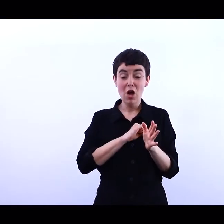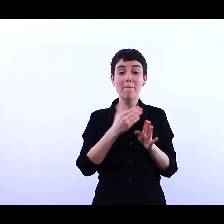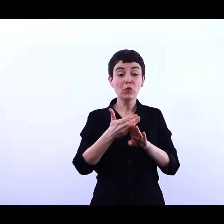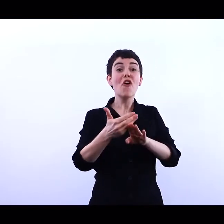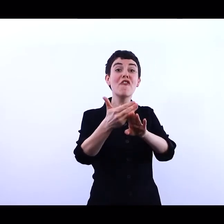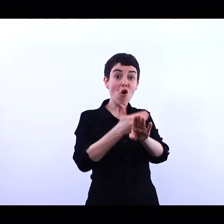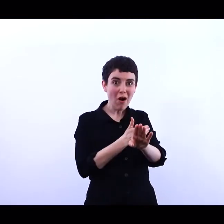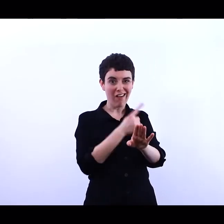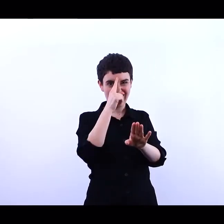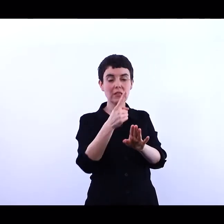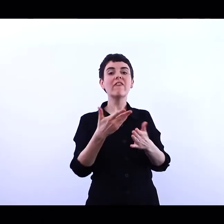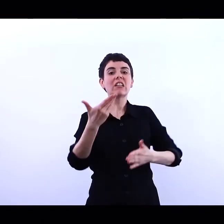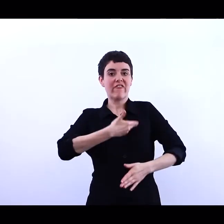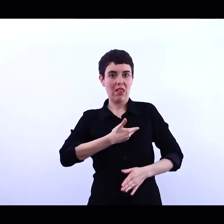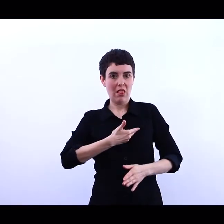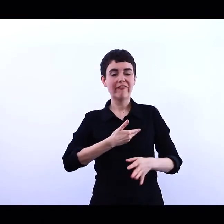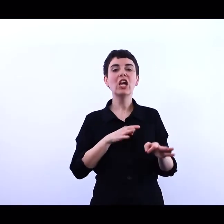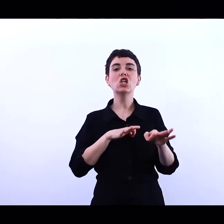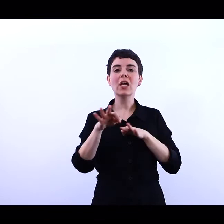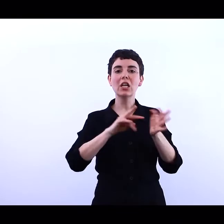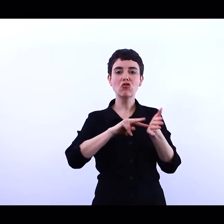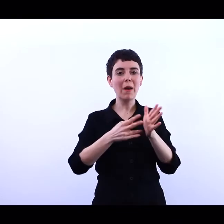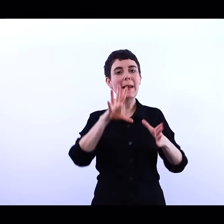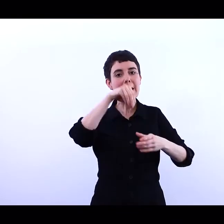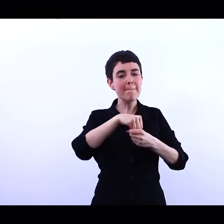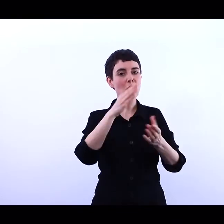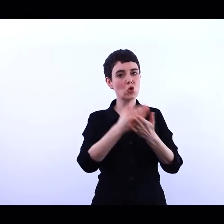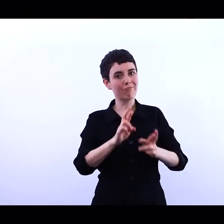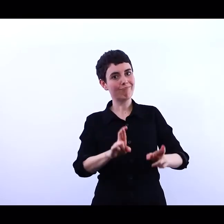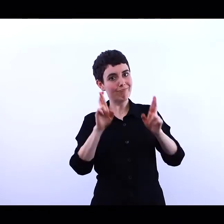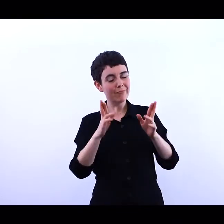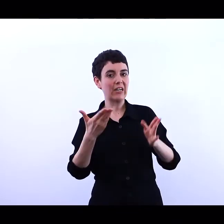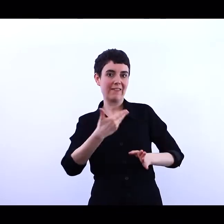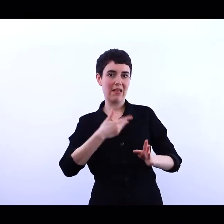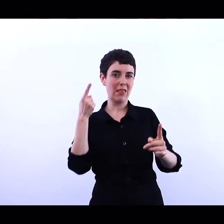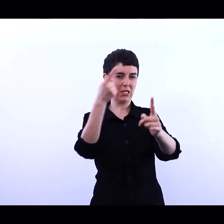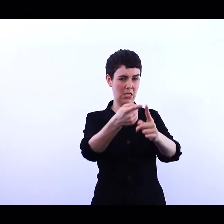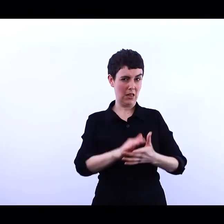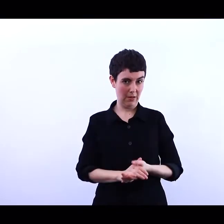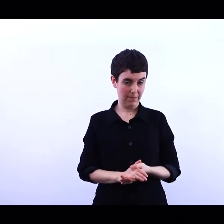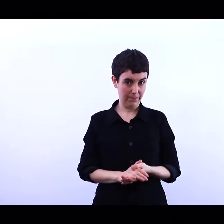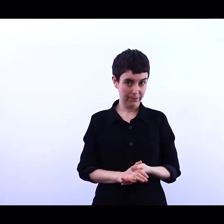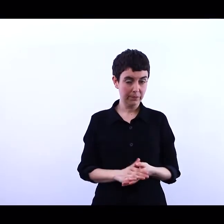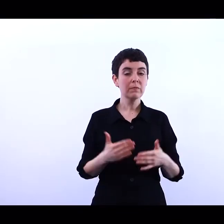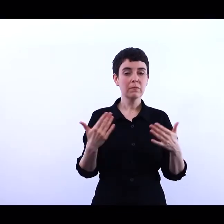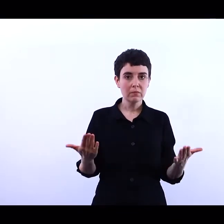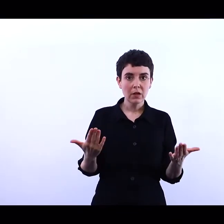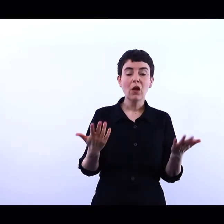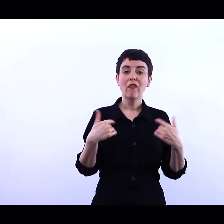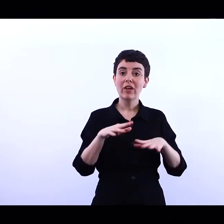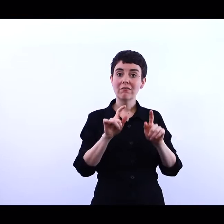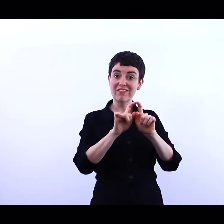name technology in their strategic plans. Doing so means that an organization can see how